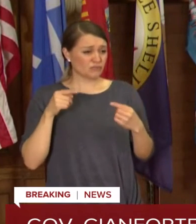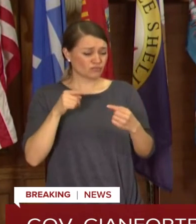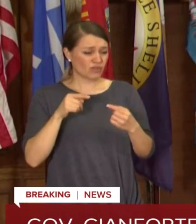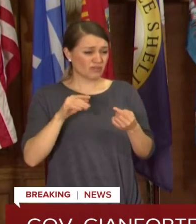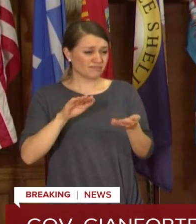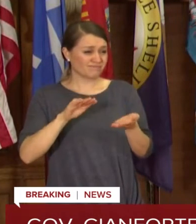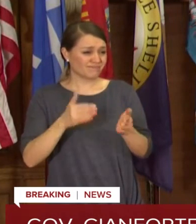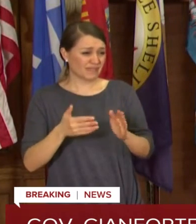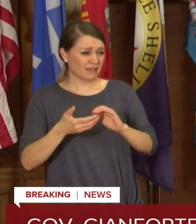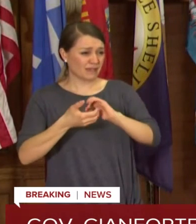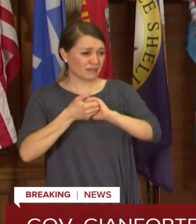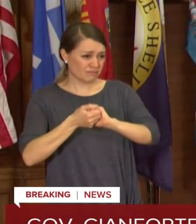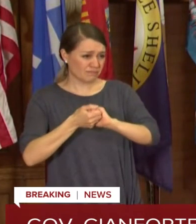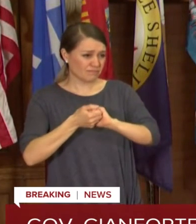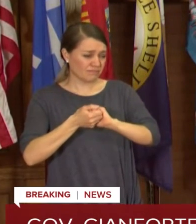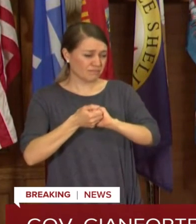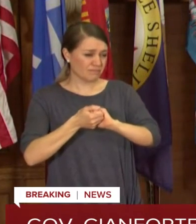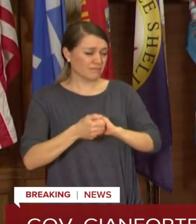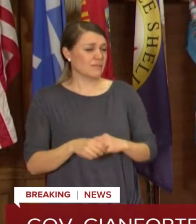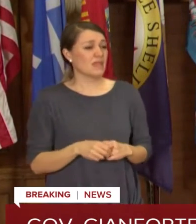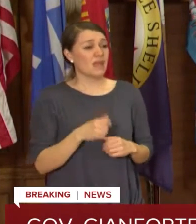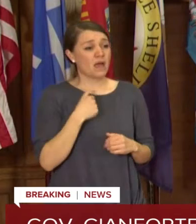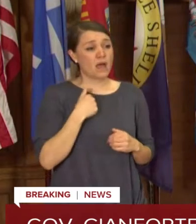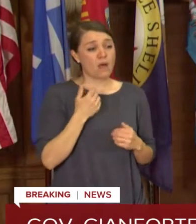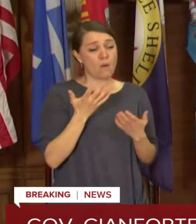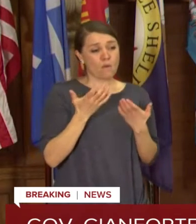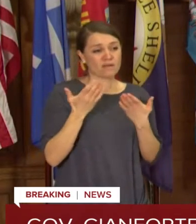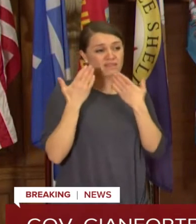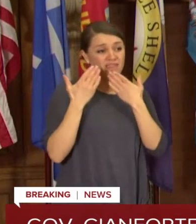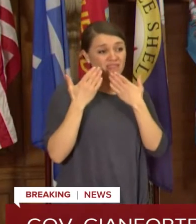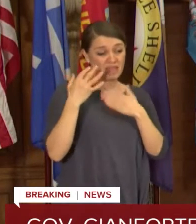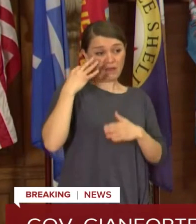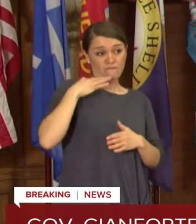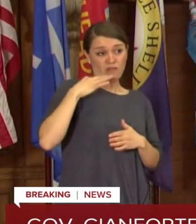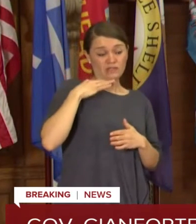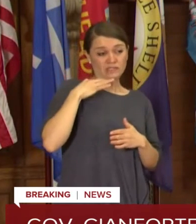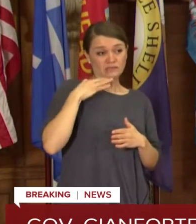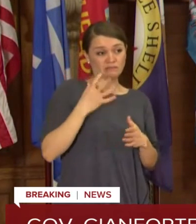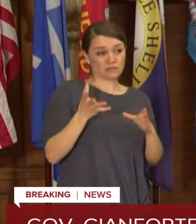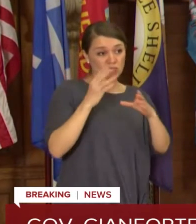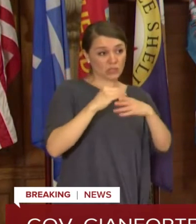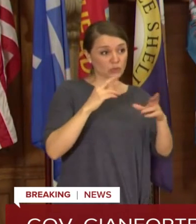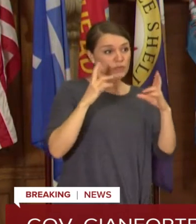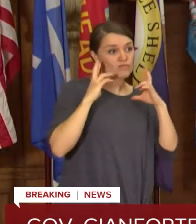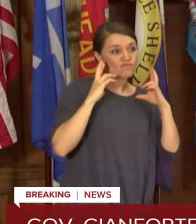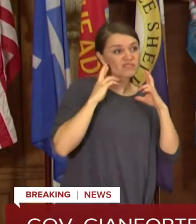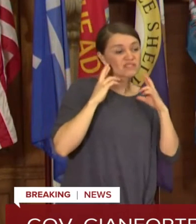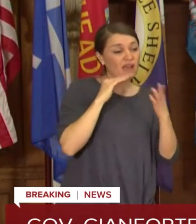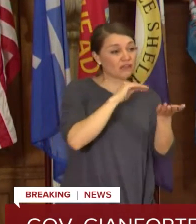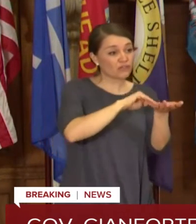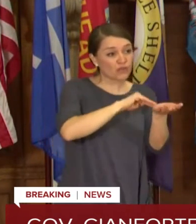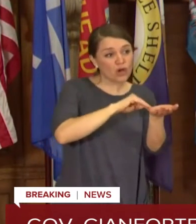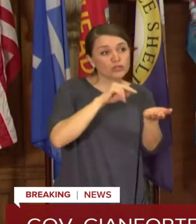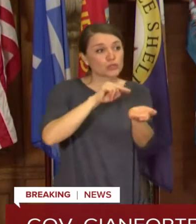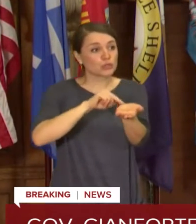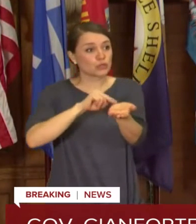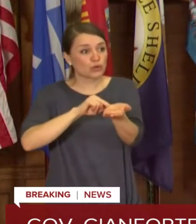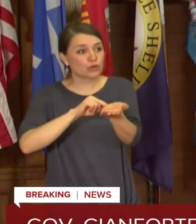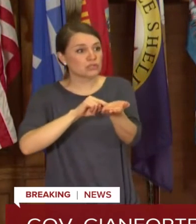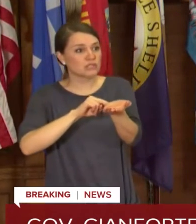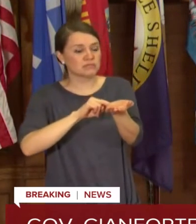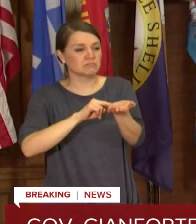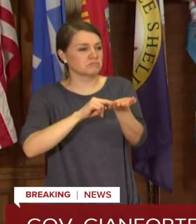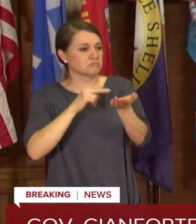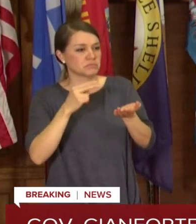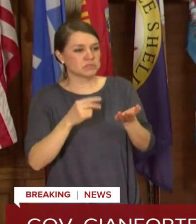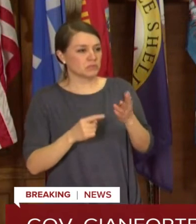lost in this pandemic. And I'd like to thank our volunteers, including retired doctors and nurses who have stepped up to